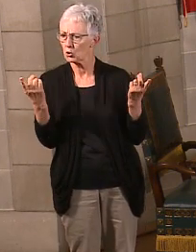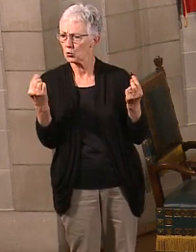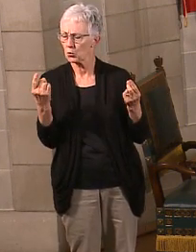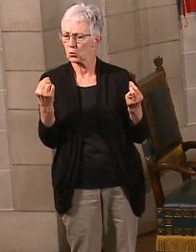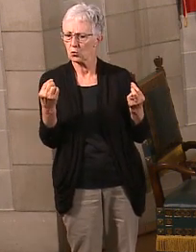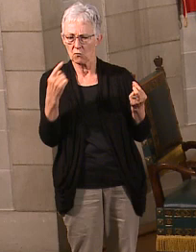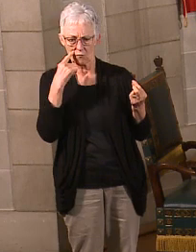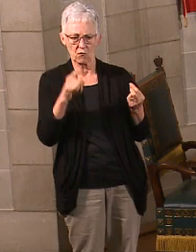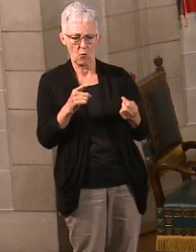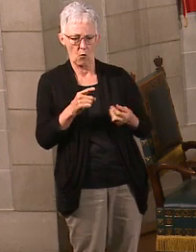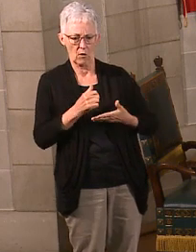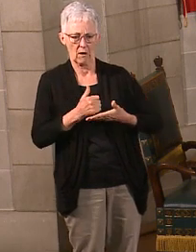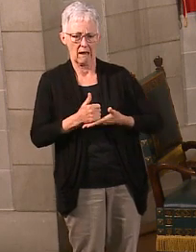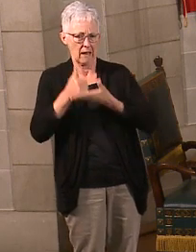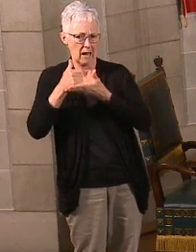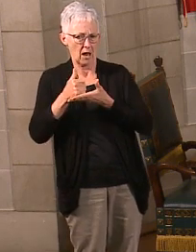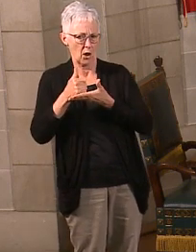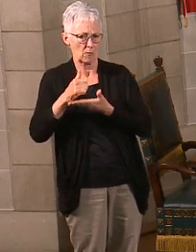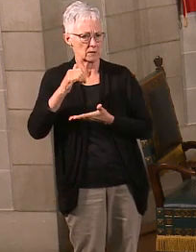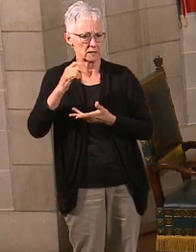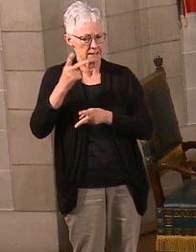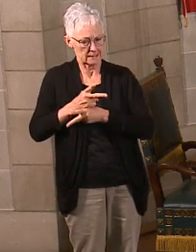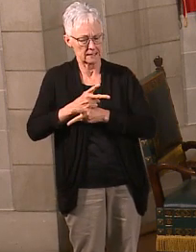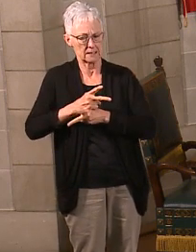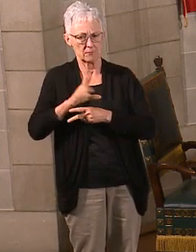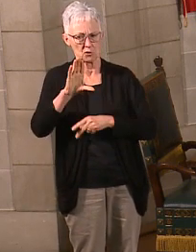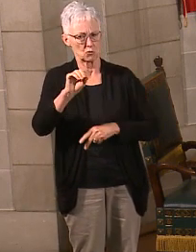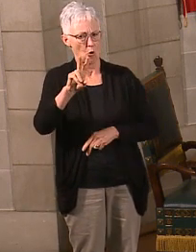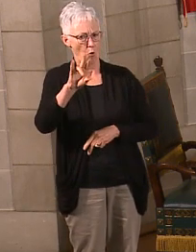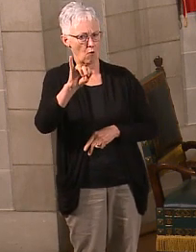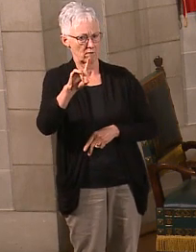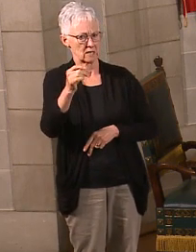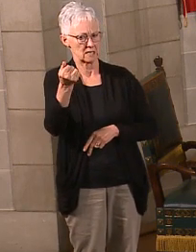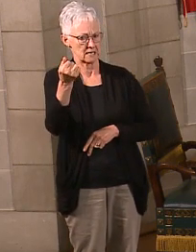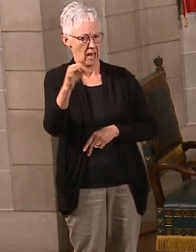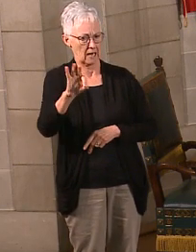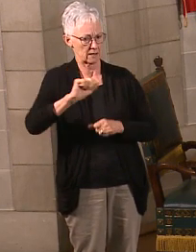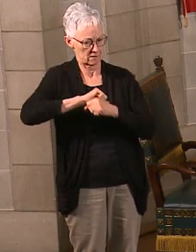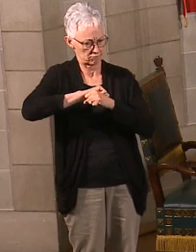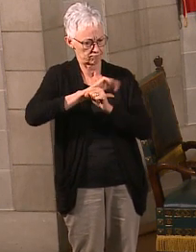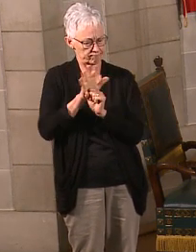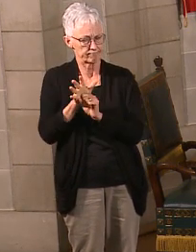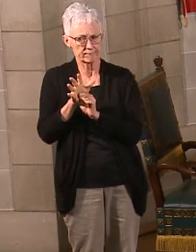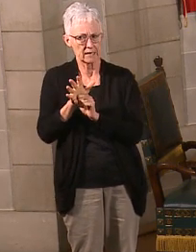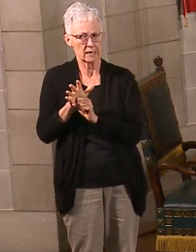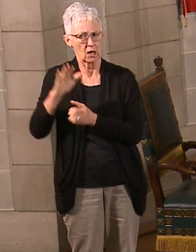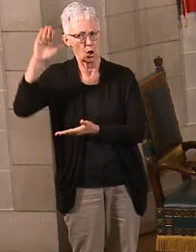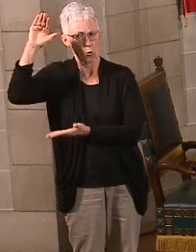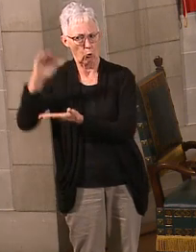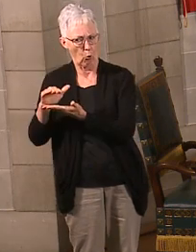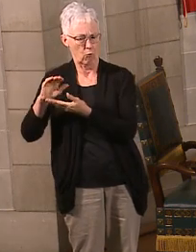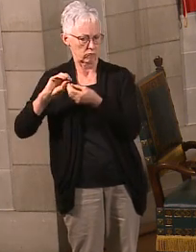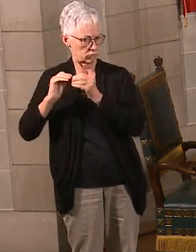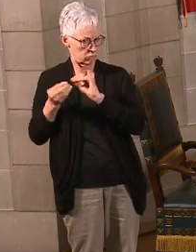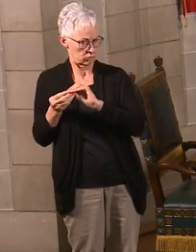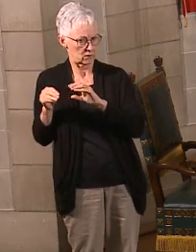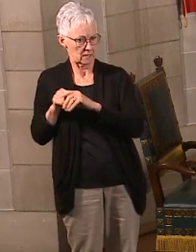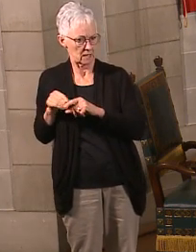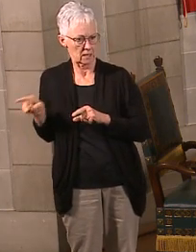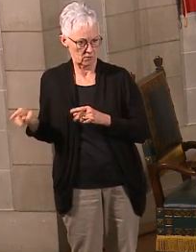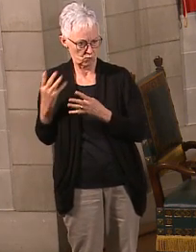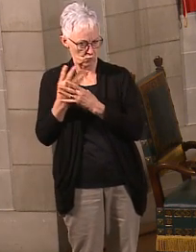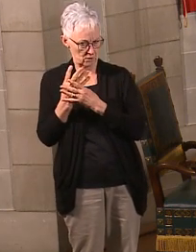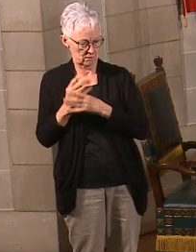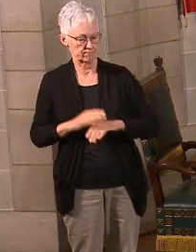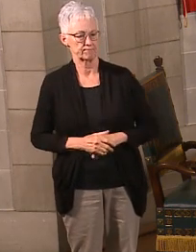in early December, it appeared that we were going to have a pretty difficult flu season. Well, fortunately, we have a pandemic plan. We've had